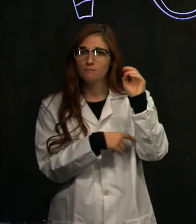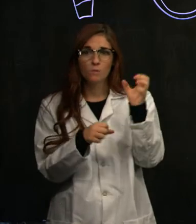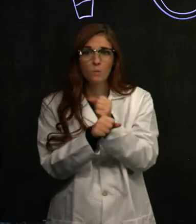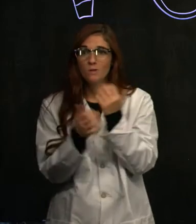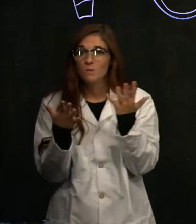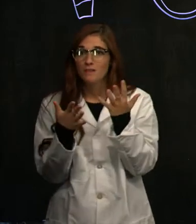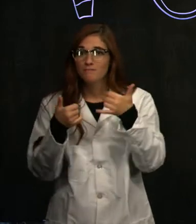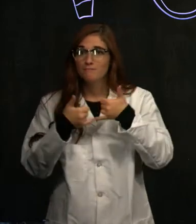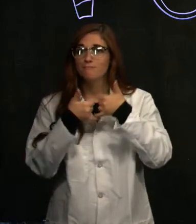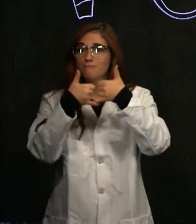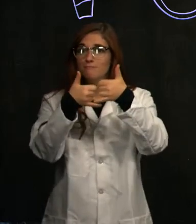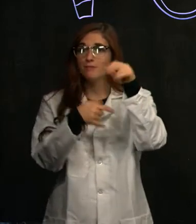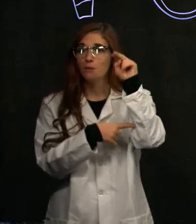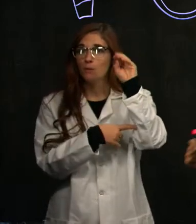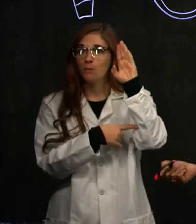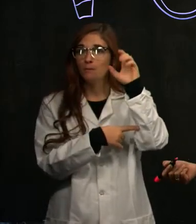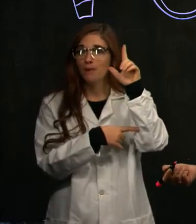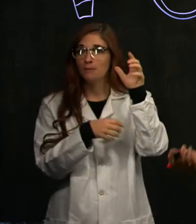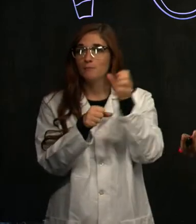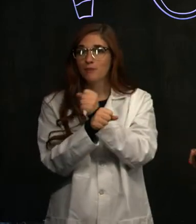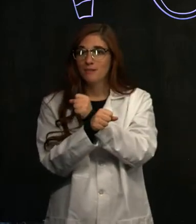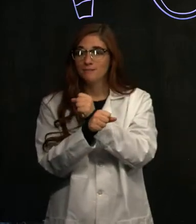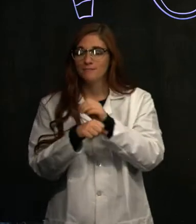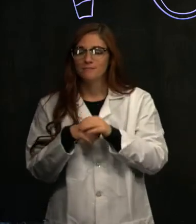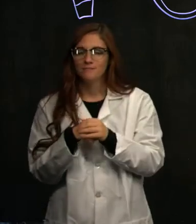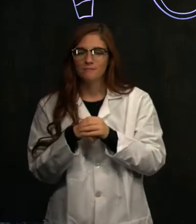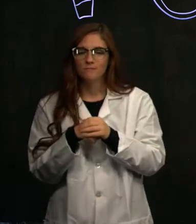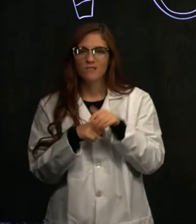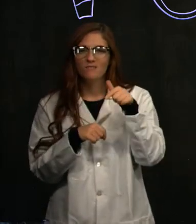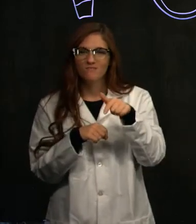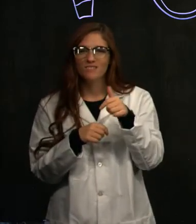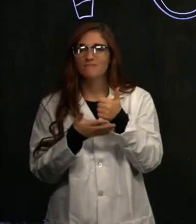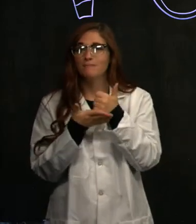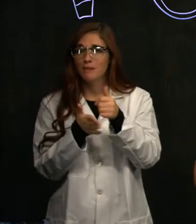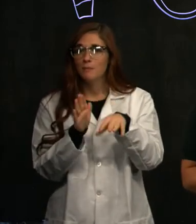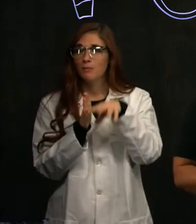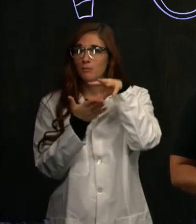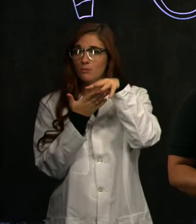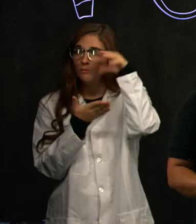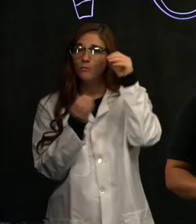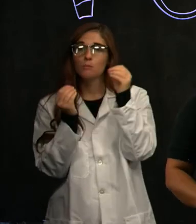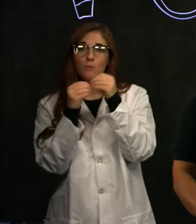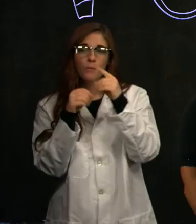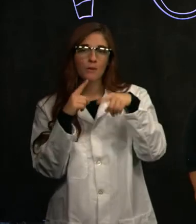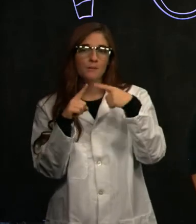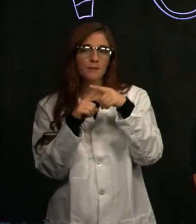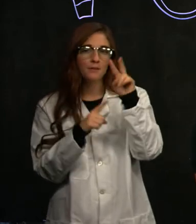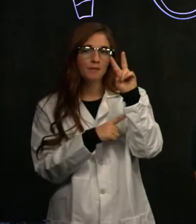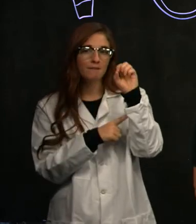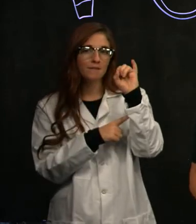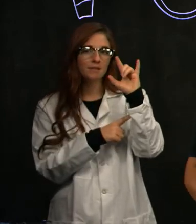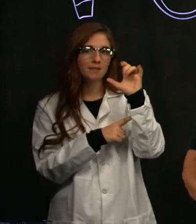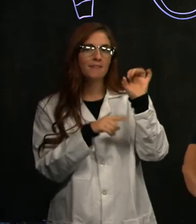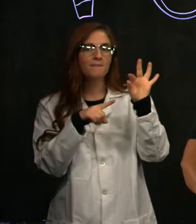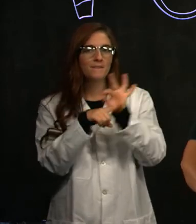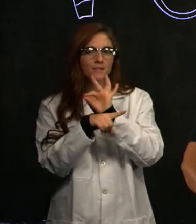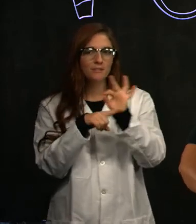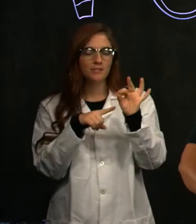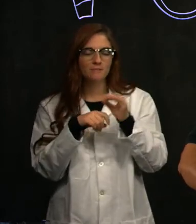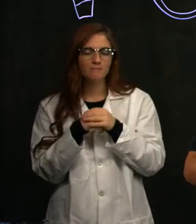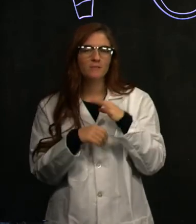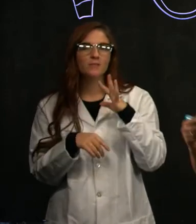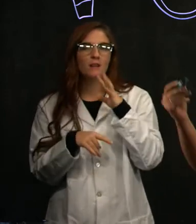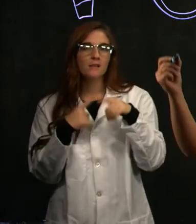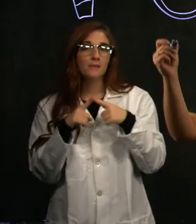This renewed interest in learning more about vesicles and what their function is. So what I want to talk about today is some of the